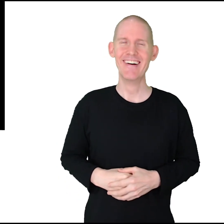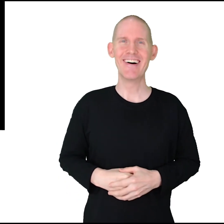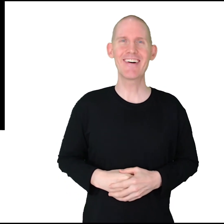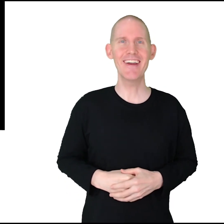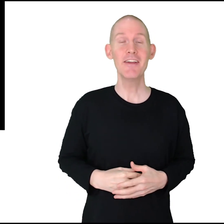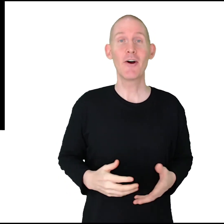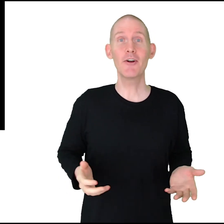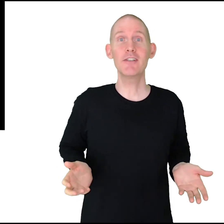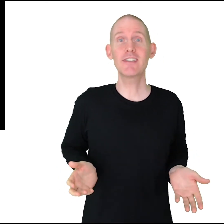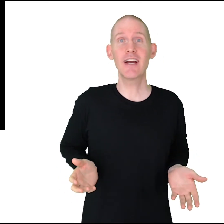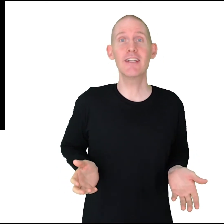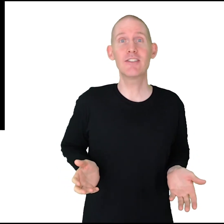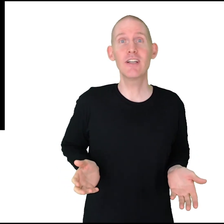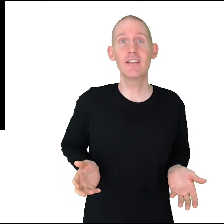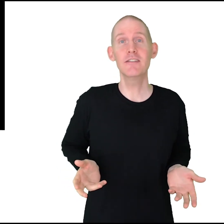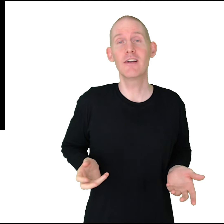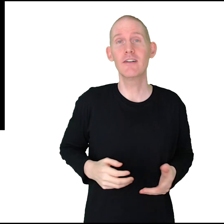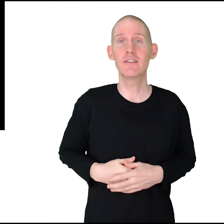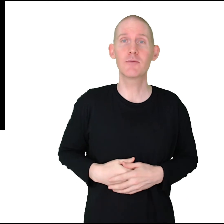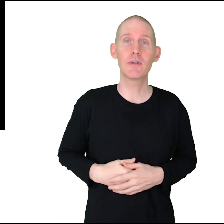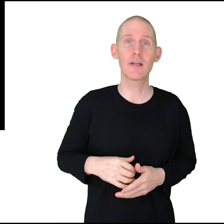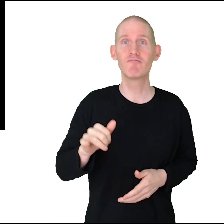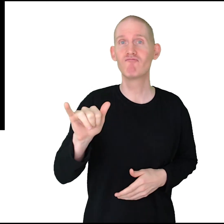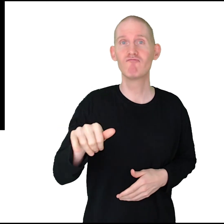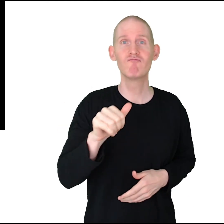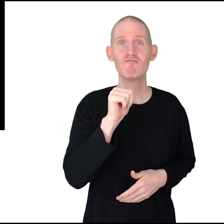Okay, or you're just kind of chilling, and you just be like,